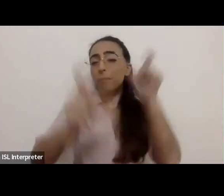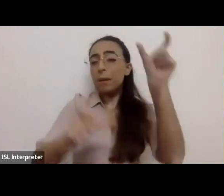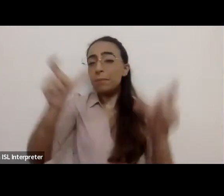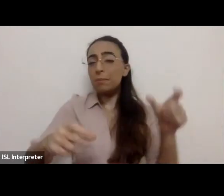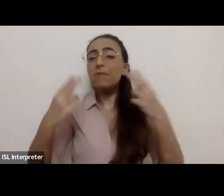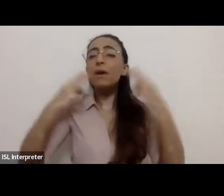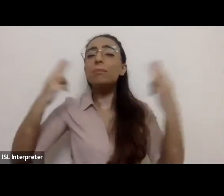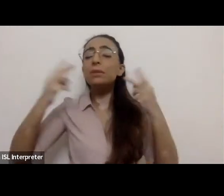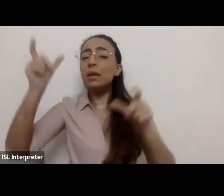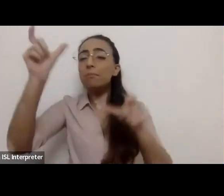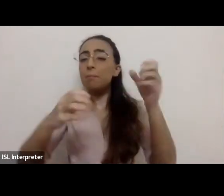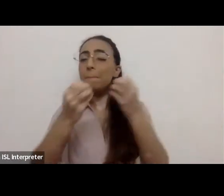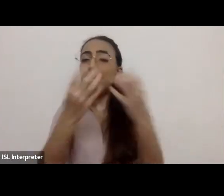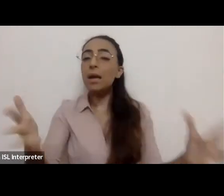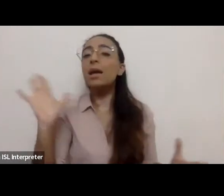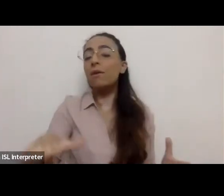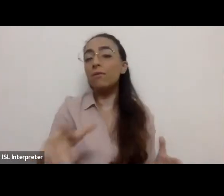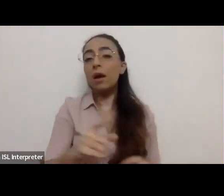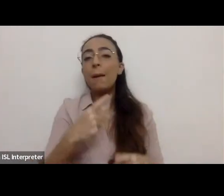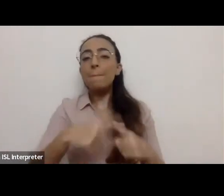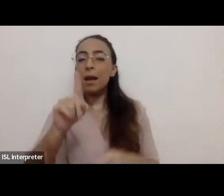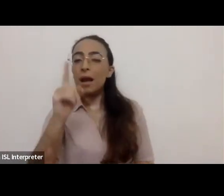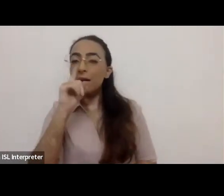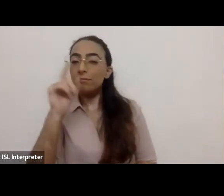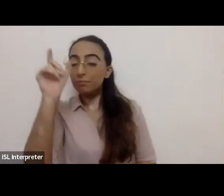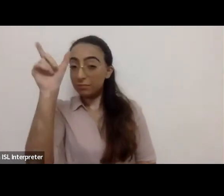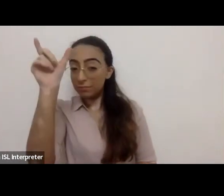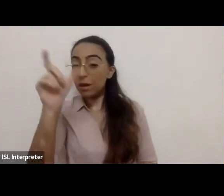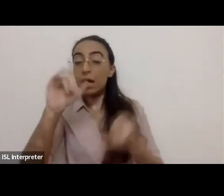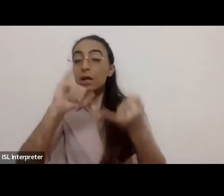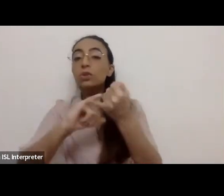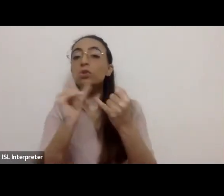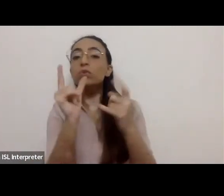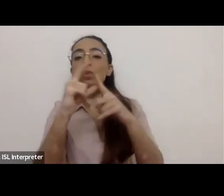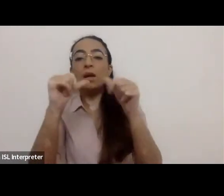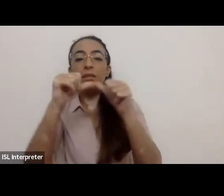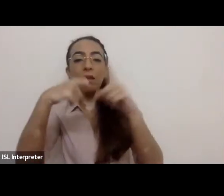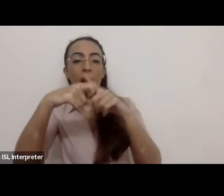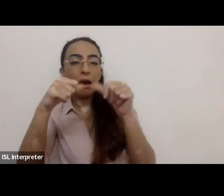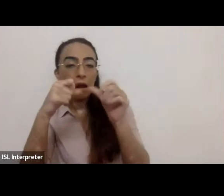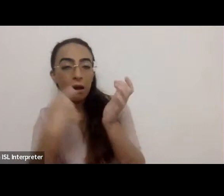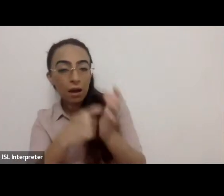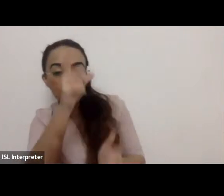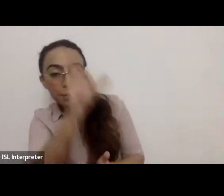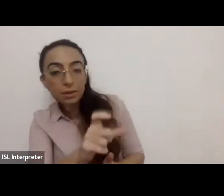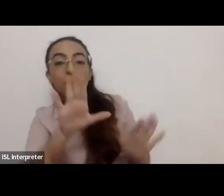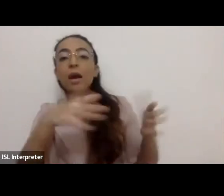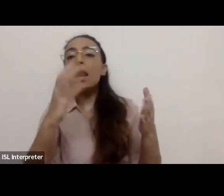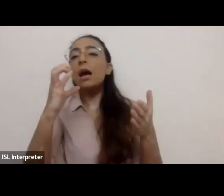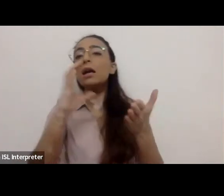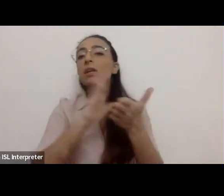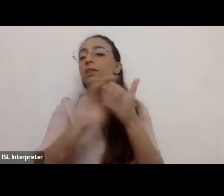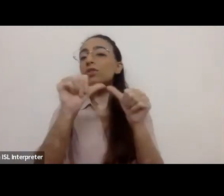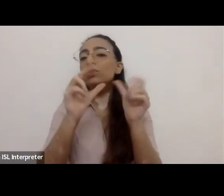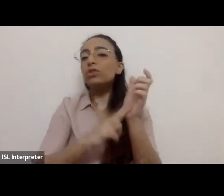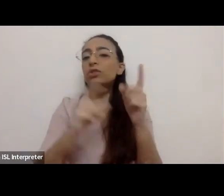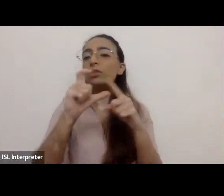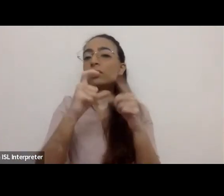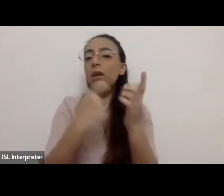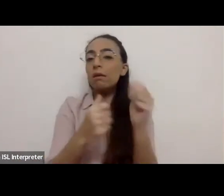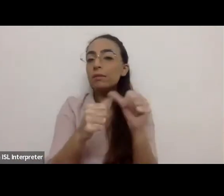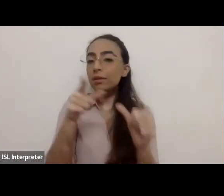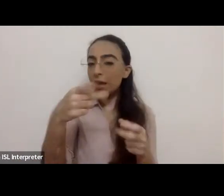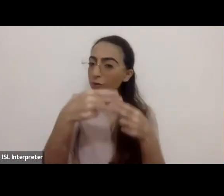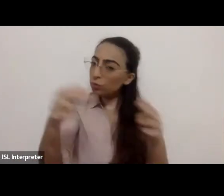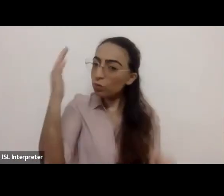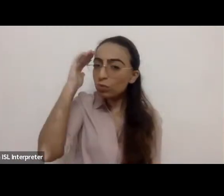may not have heard about a Sudhakar, a Beneka, or a Chandra who lived with us, suffering